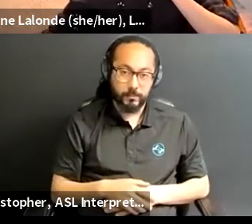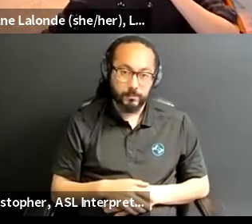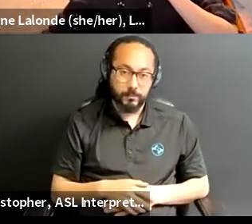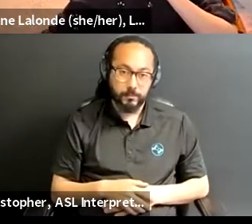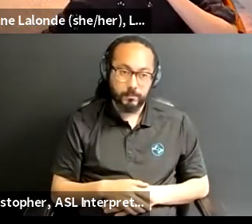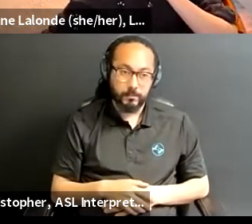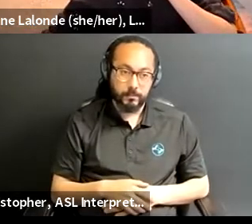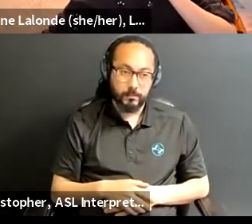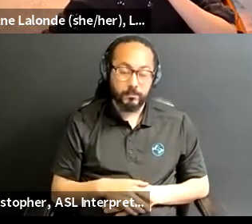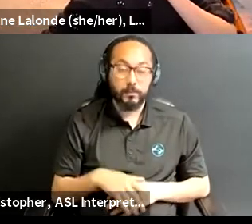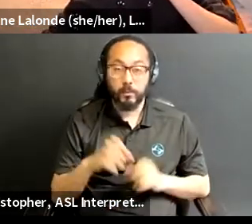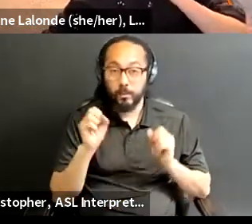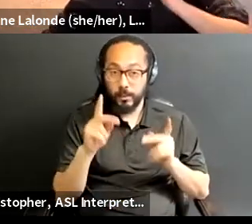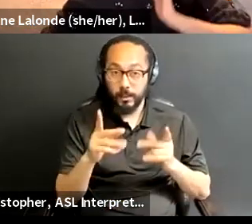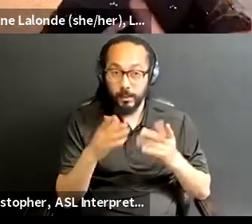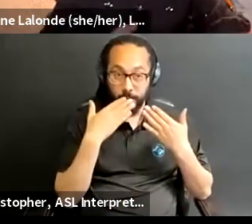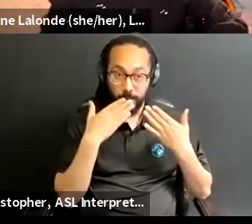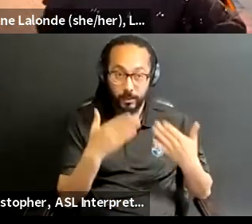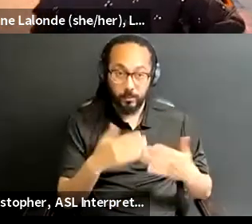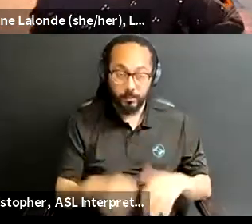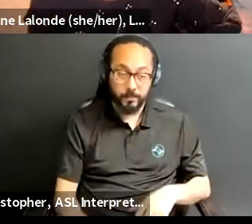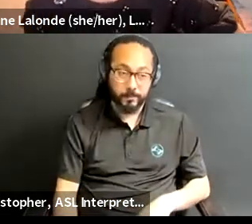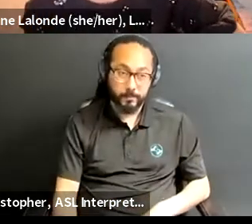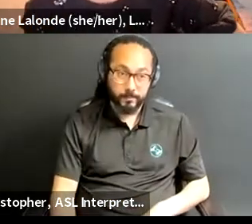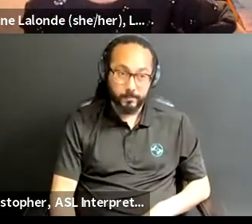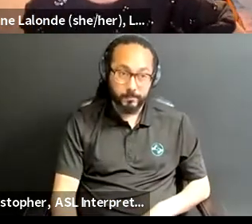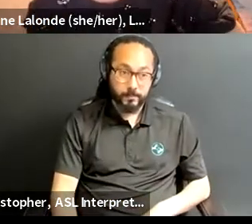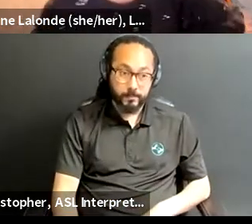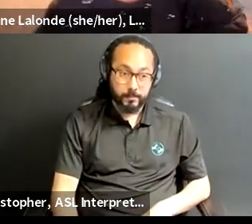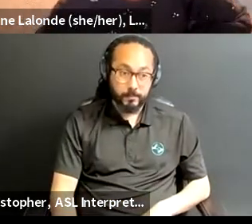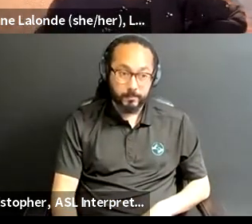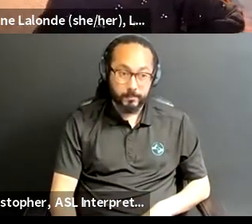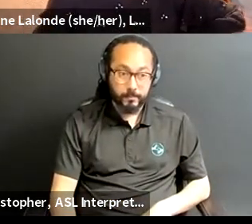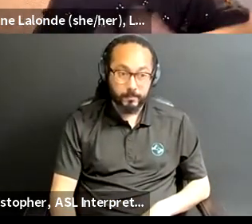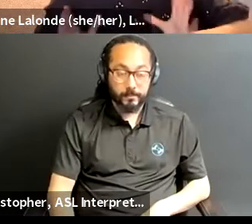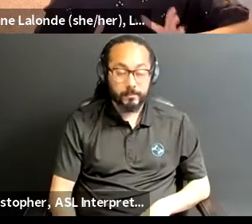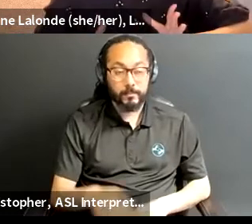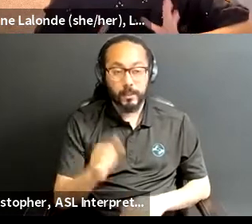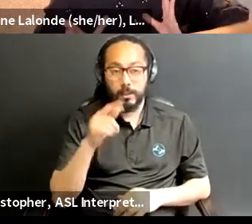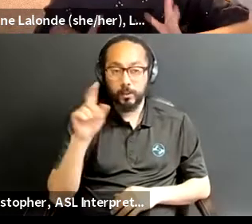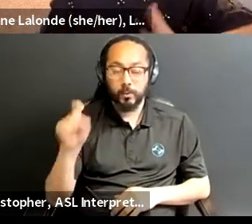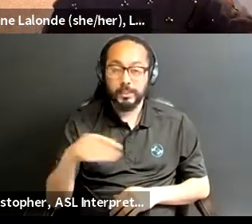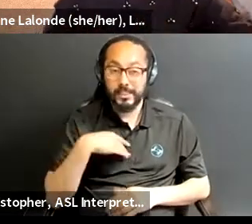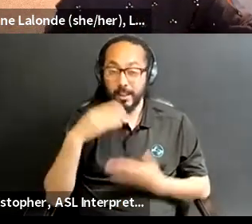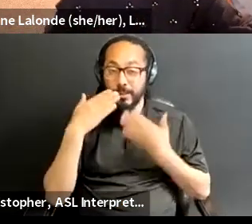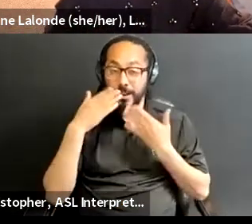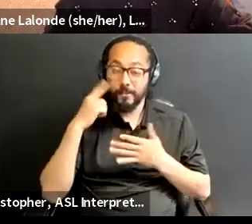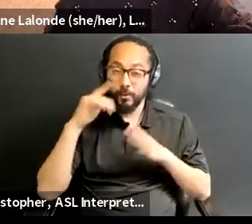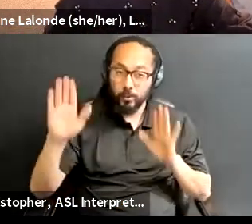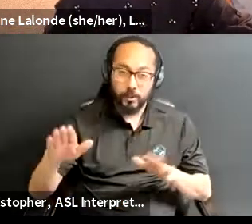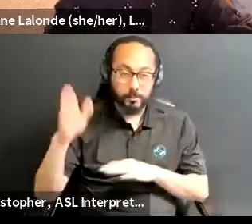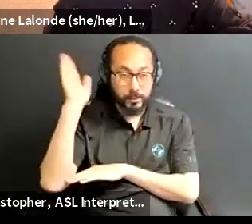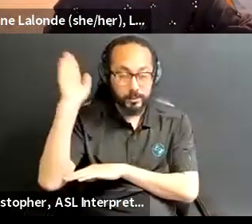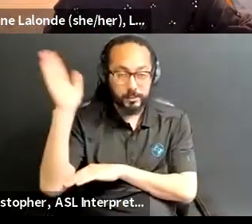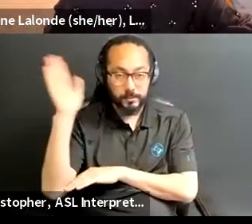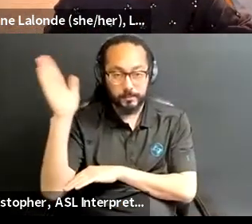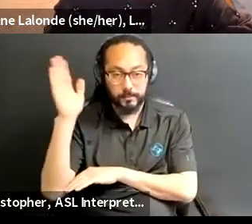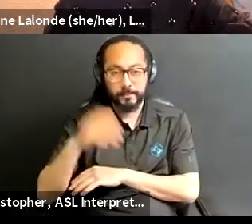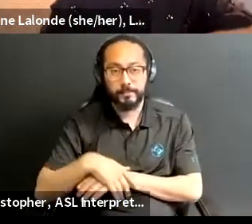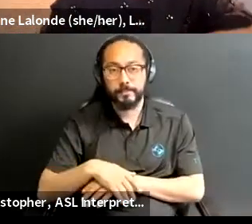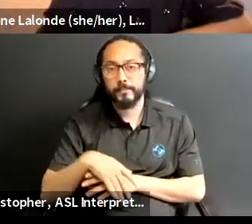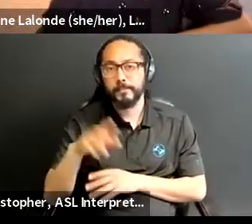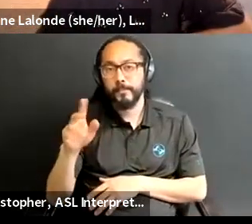Okay, thank you. All right. Another question says, thanks for these great presentations. Kelsey and